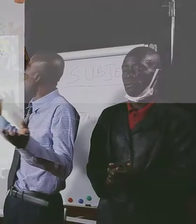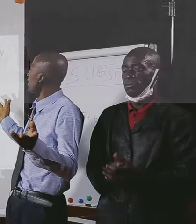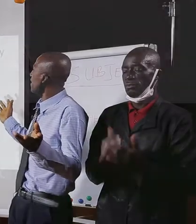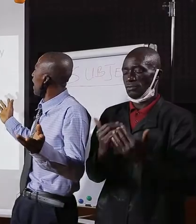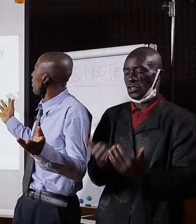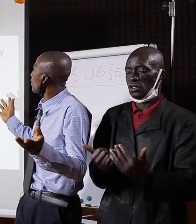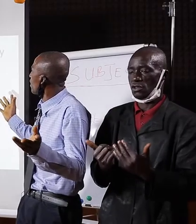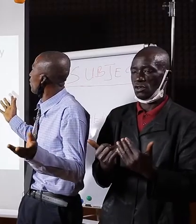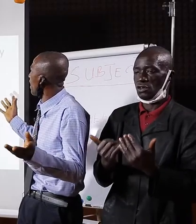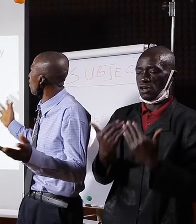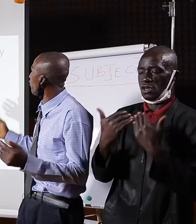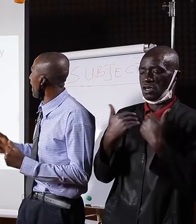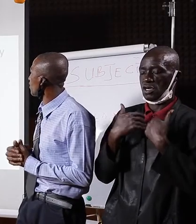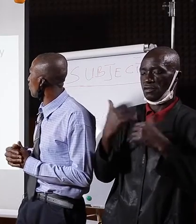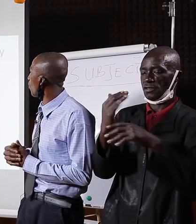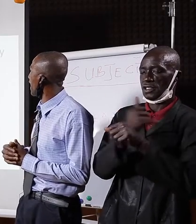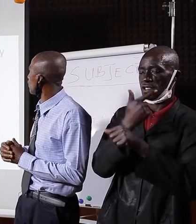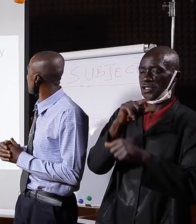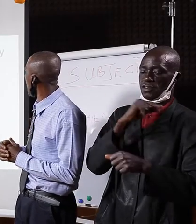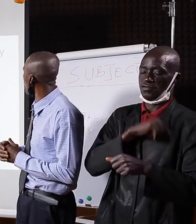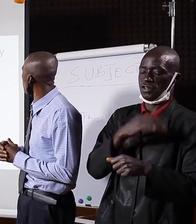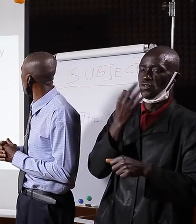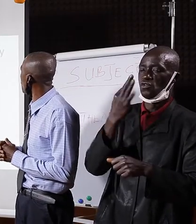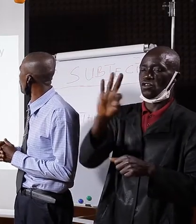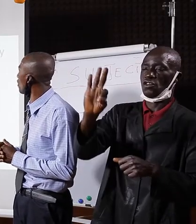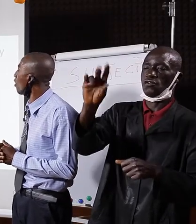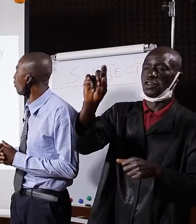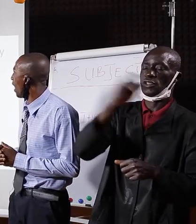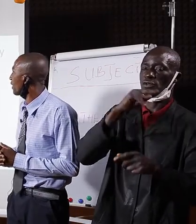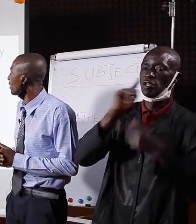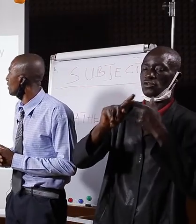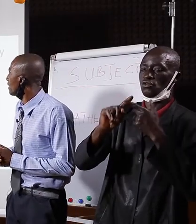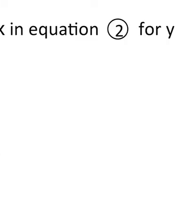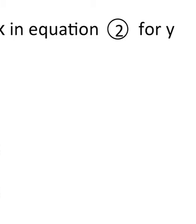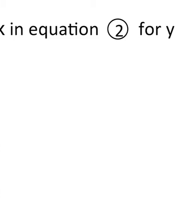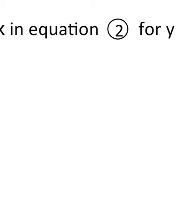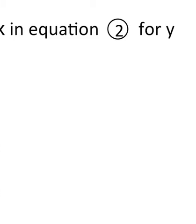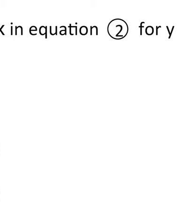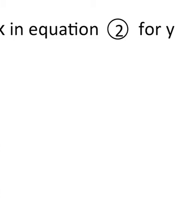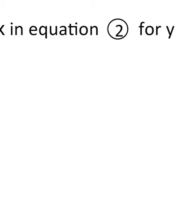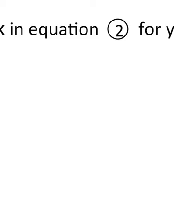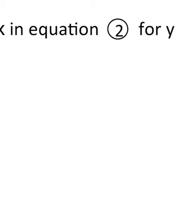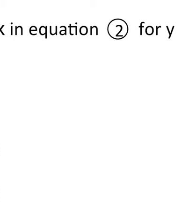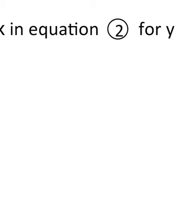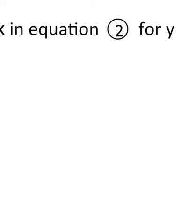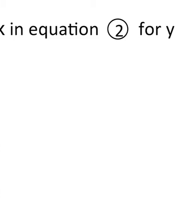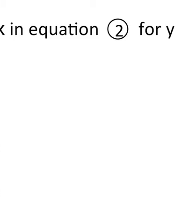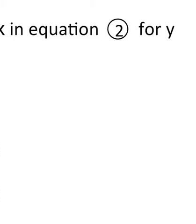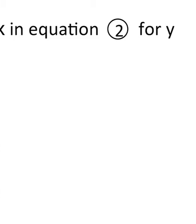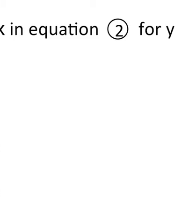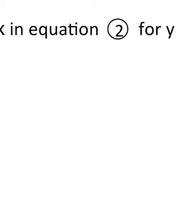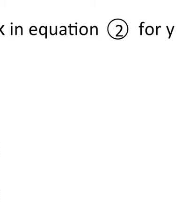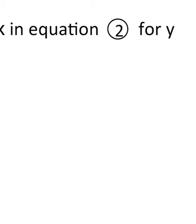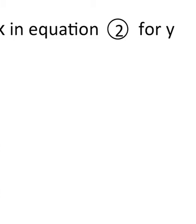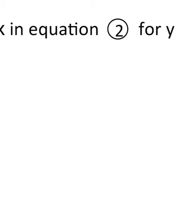Now, having got the value of x, we are to determine the value of y. Now, substitute the value of x in